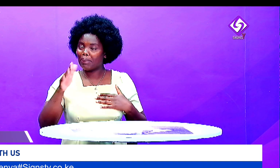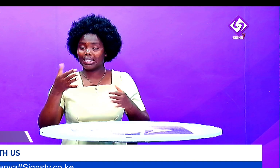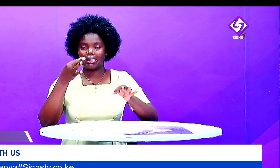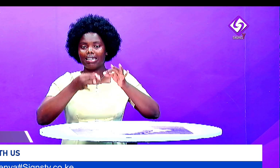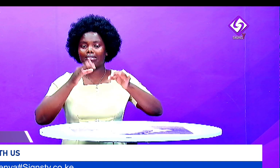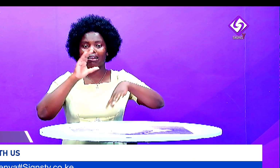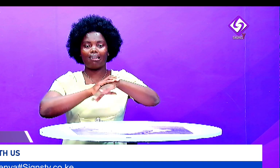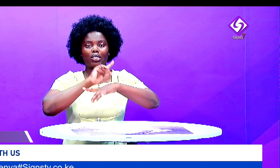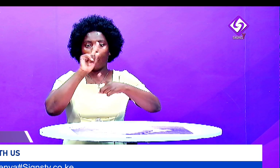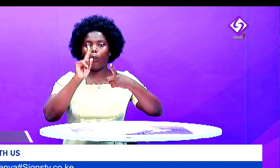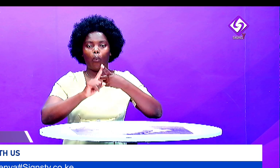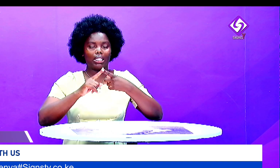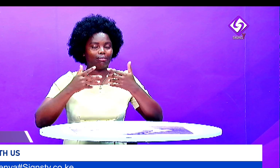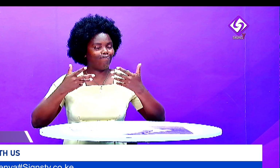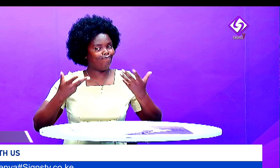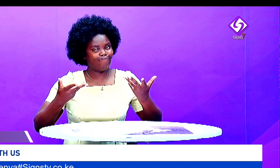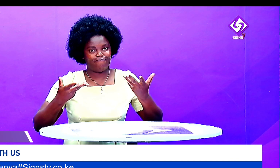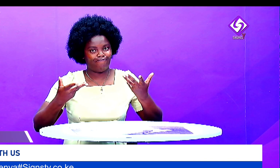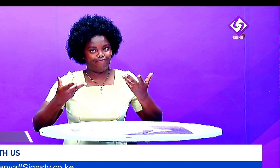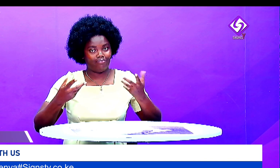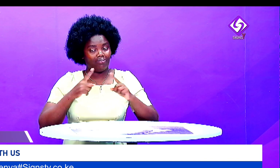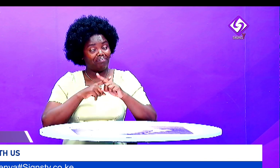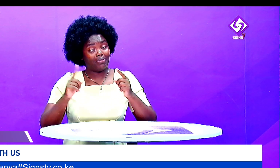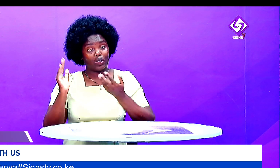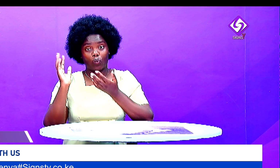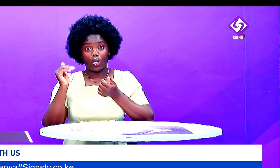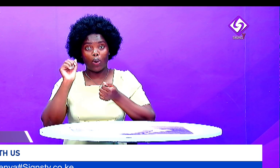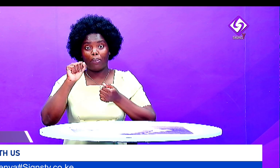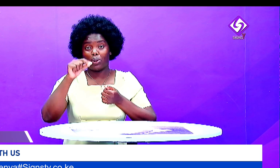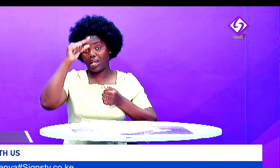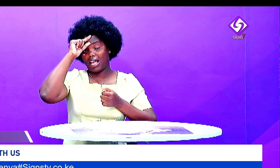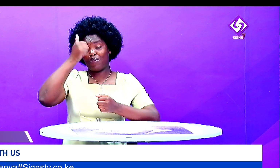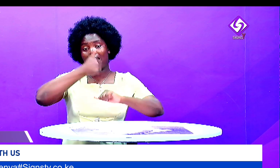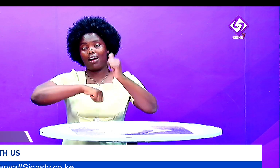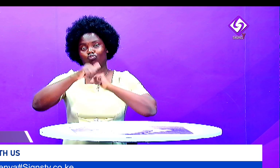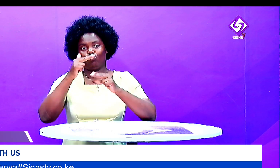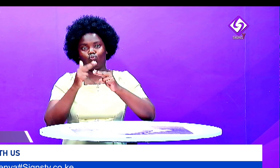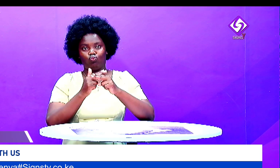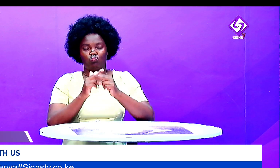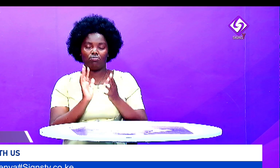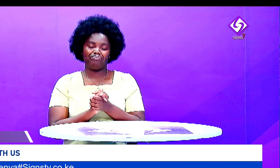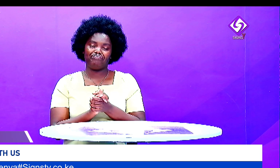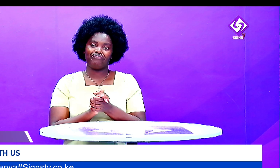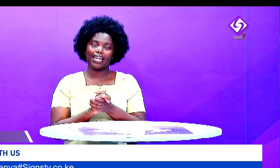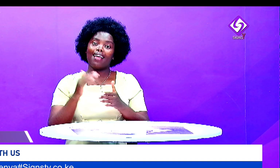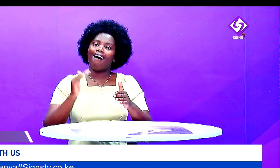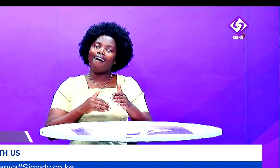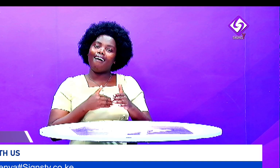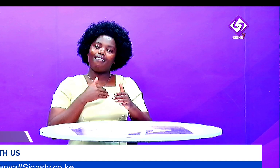exhumation process has taken a long time. We wonder when the families will be able to get the body. I hope the government is taking